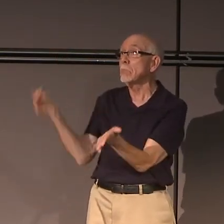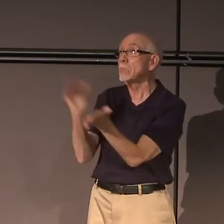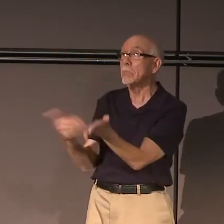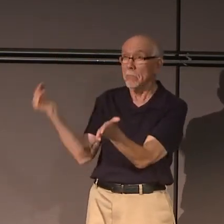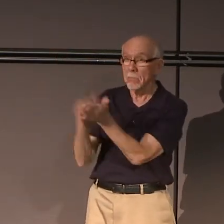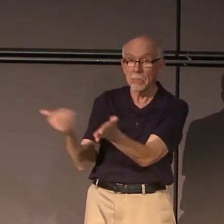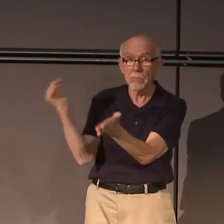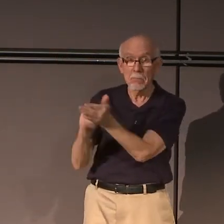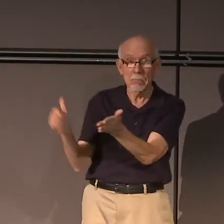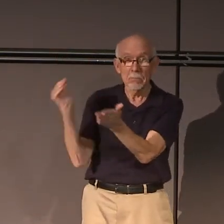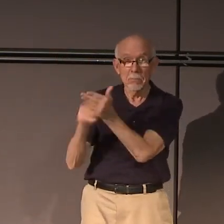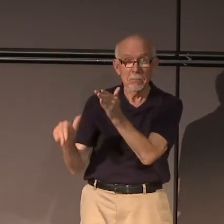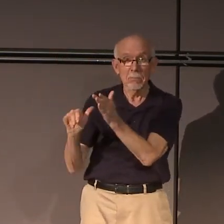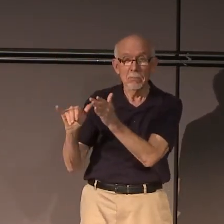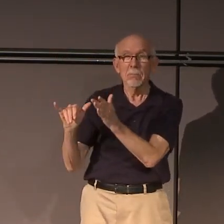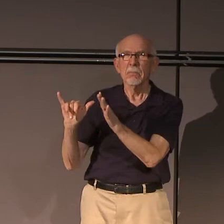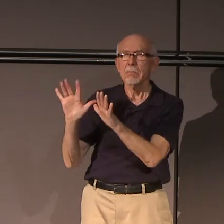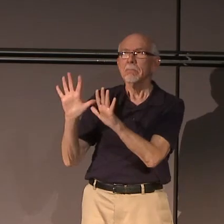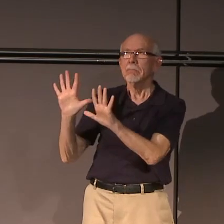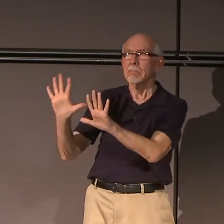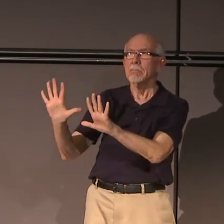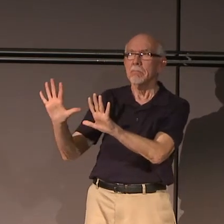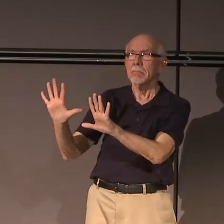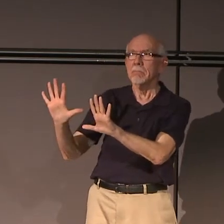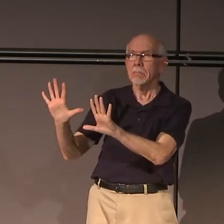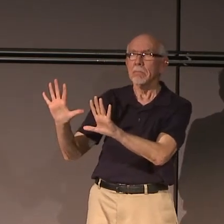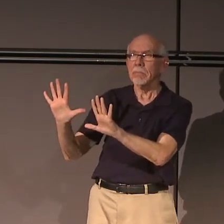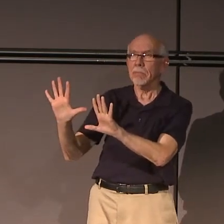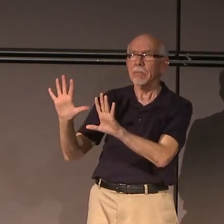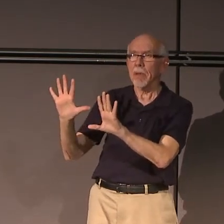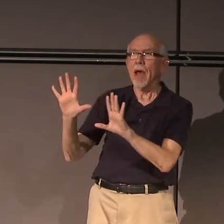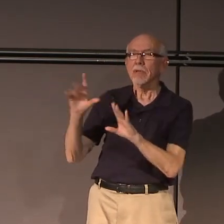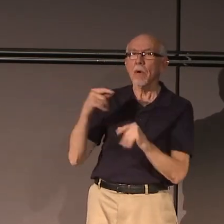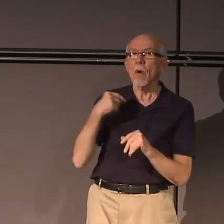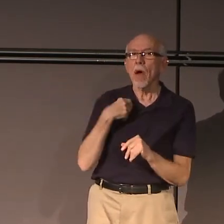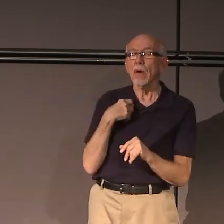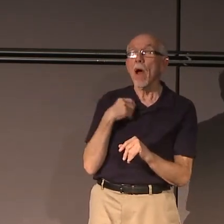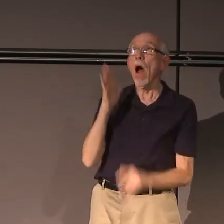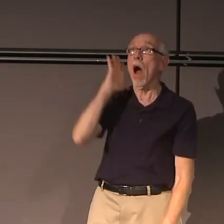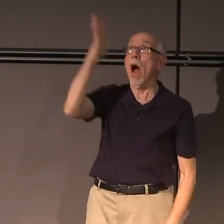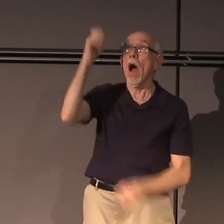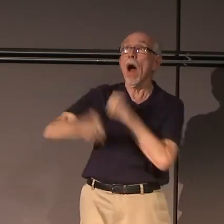I assumed that she pretty much just sang the same thing over and over again, because what did I know about music?